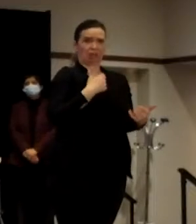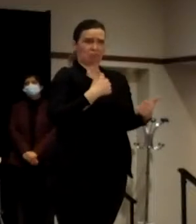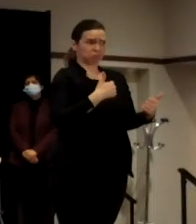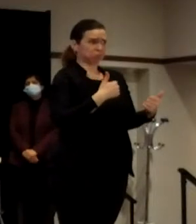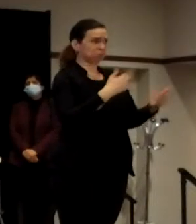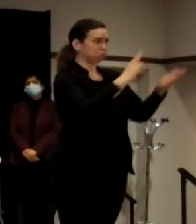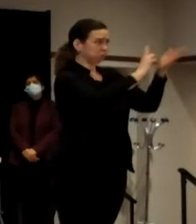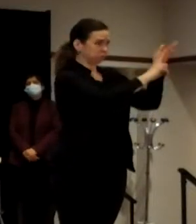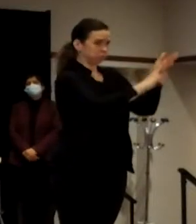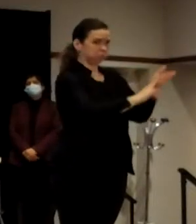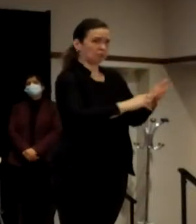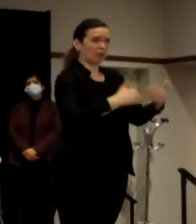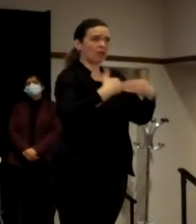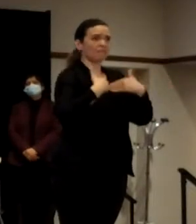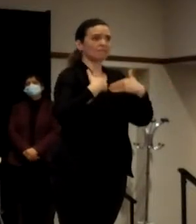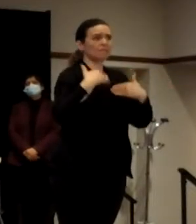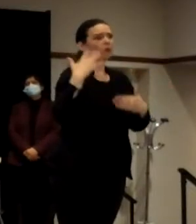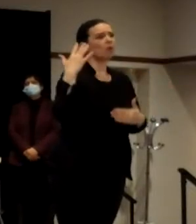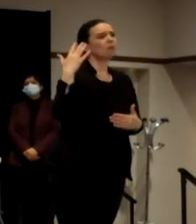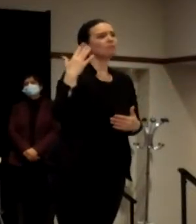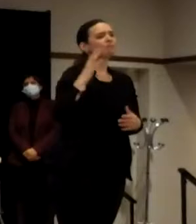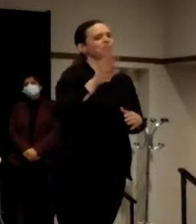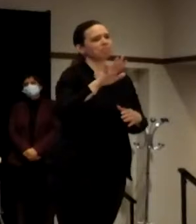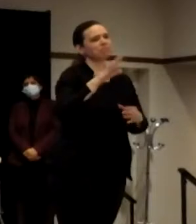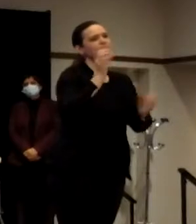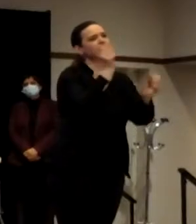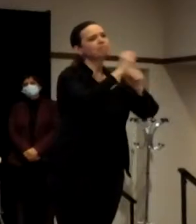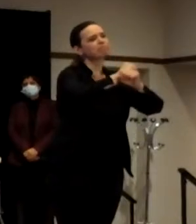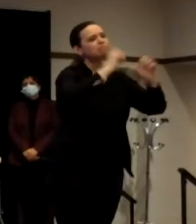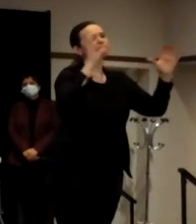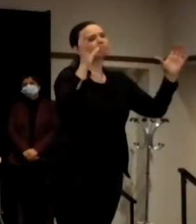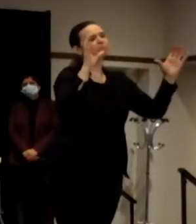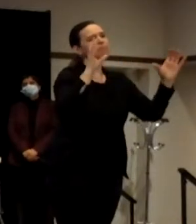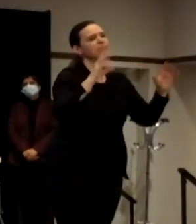the last 2 days. So just think about this from a logistics process.